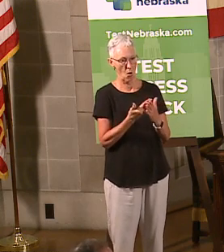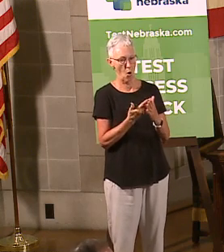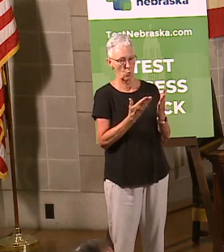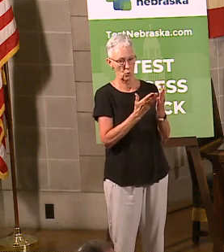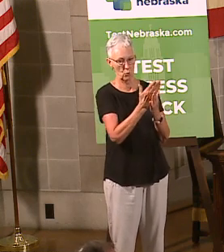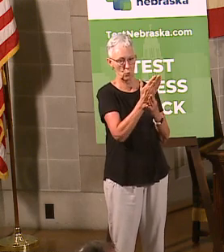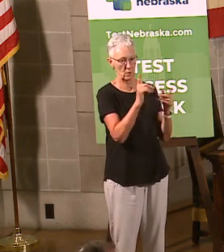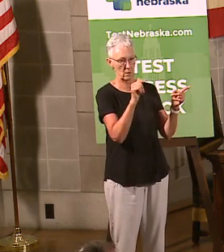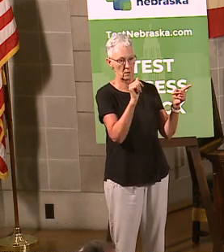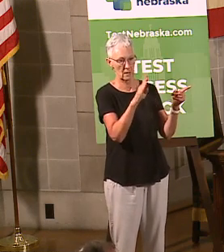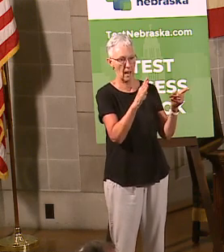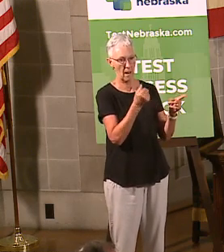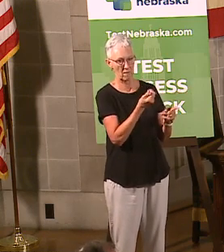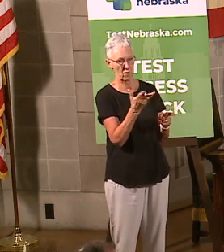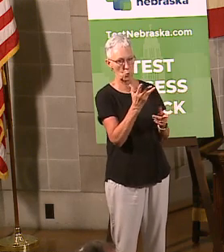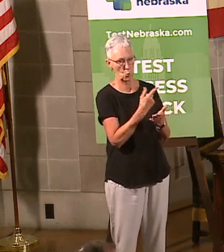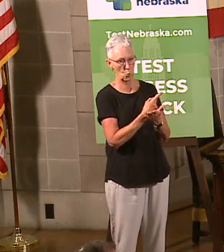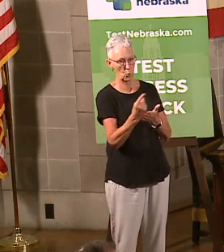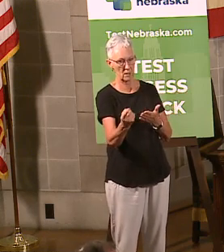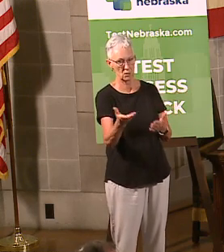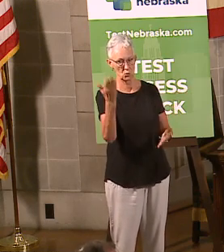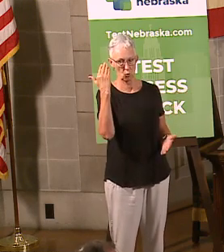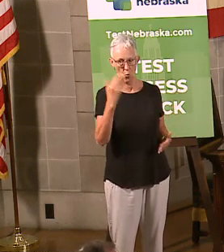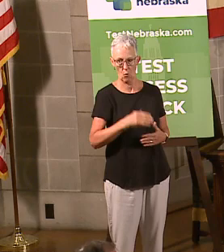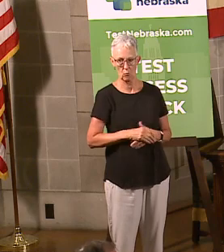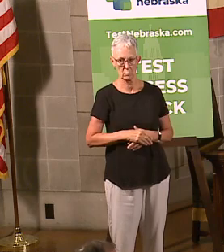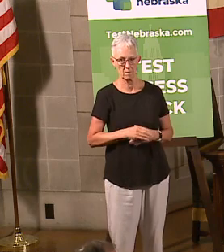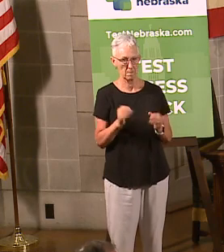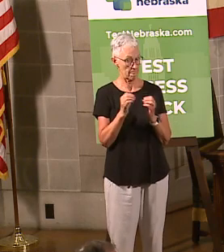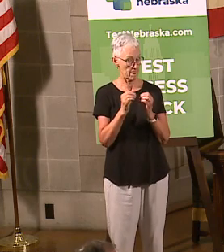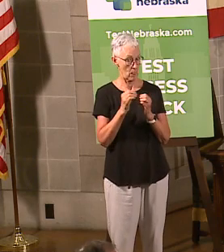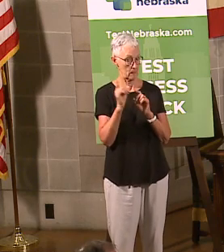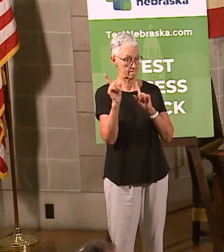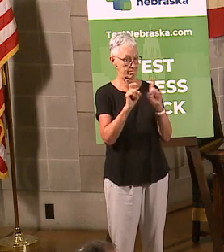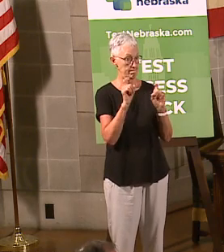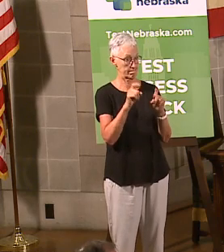So, all right. Any other last minute questions?